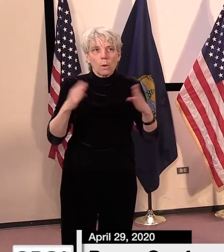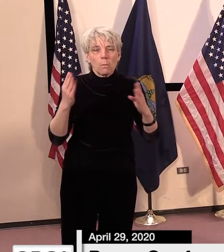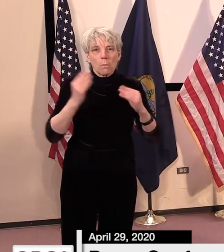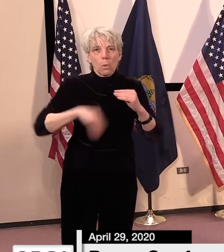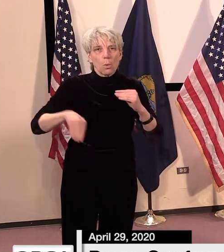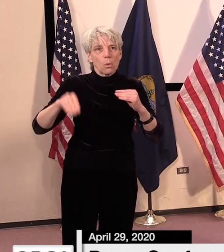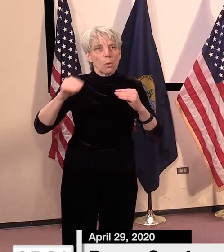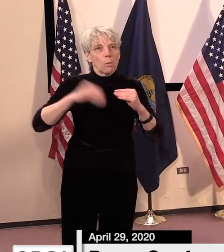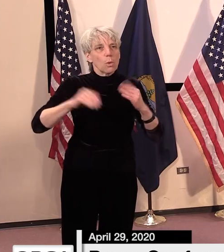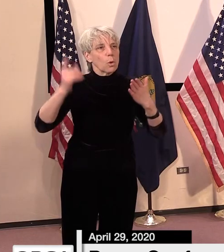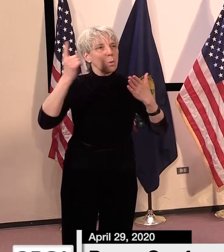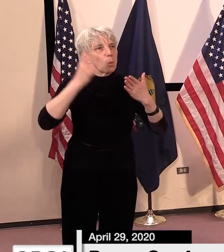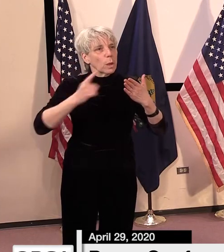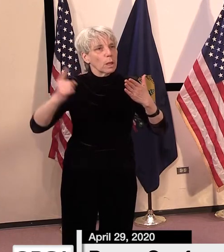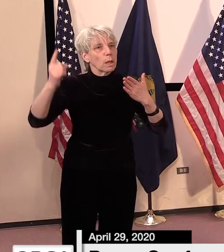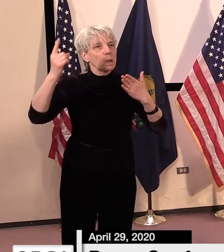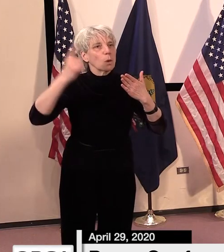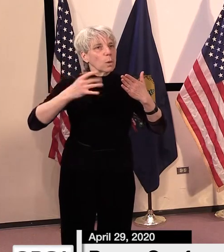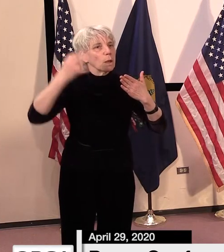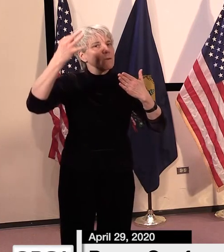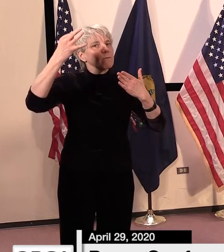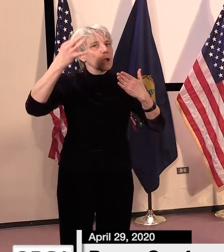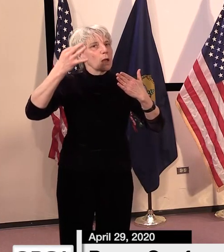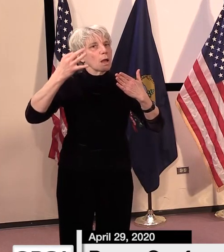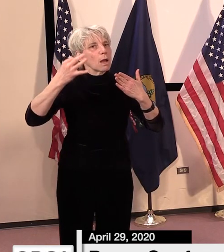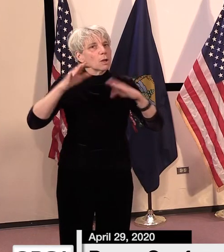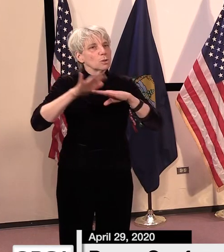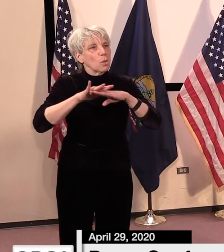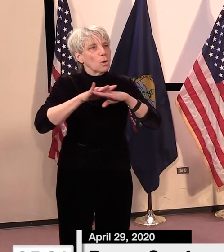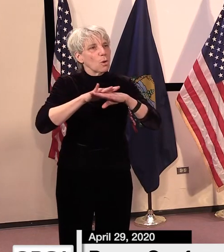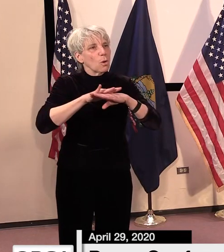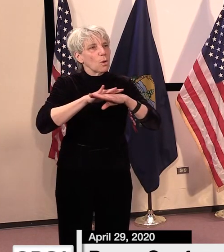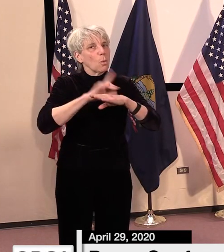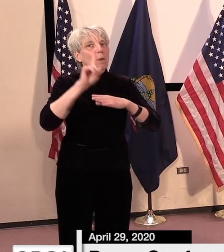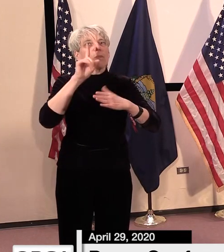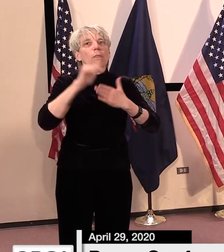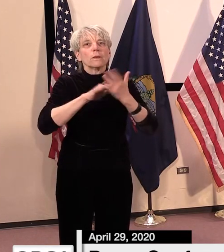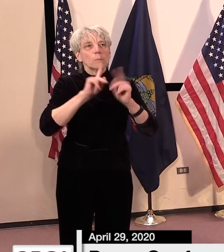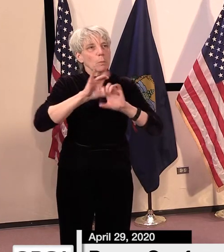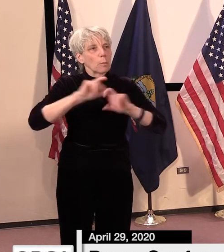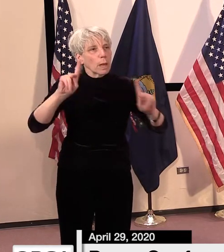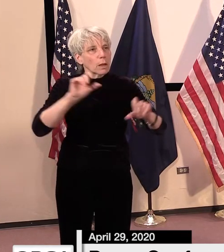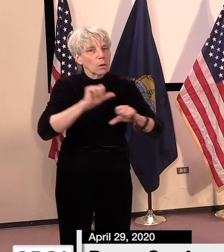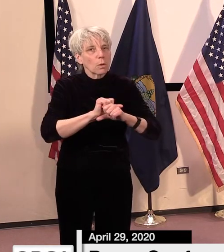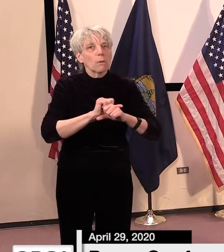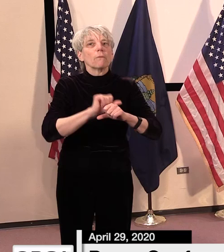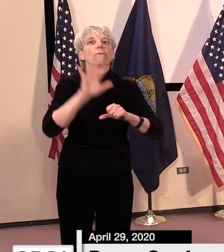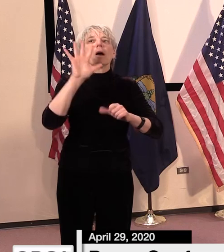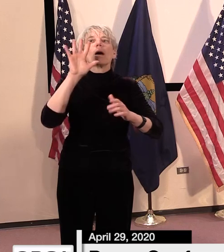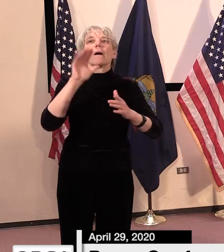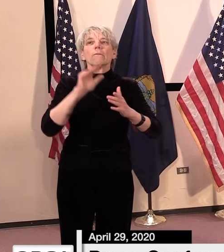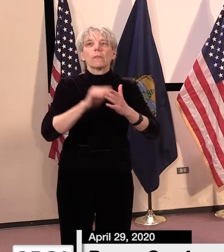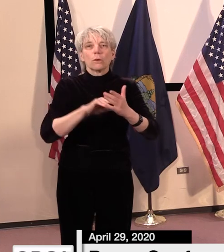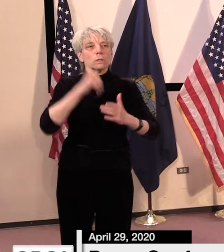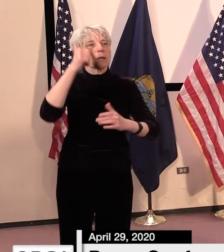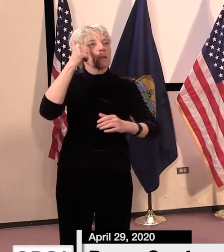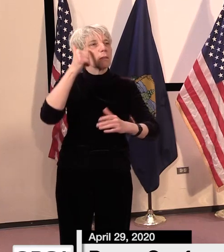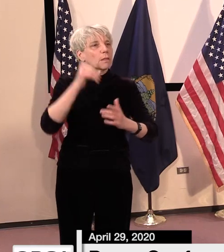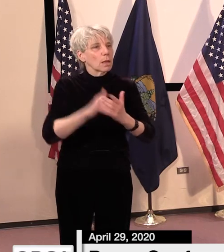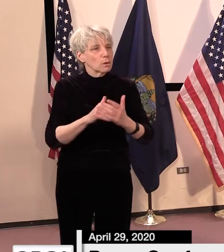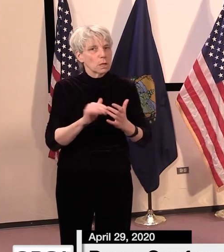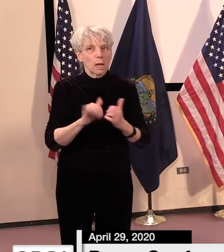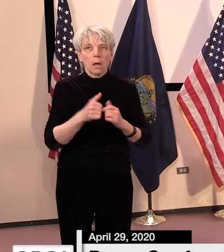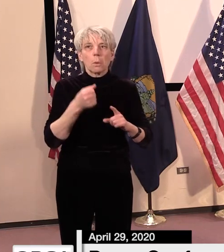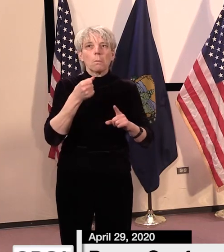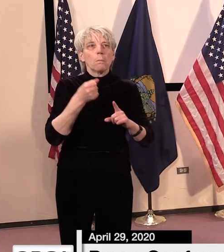know, 1,000, 5,000, 10,000 people back to work, we're watching to see what effect that will have on